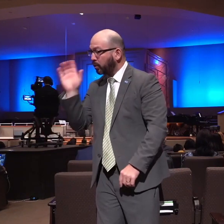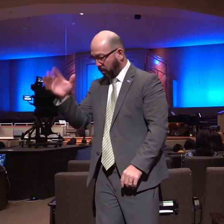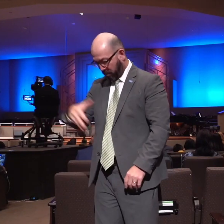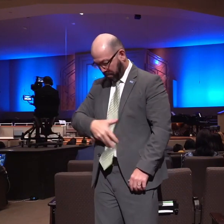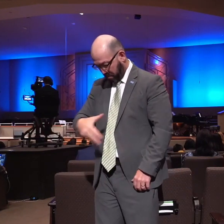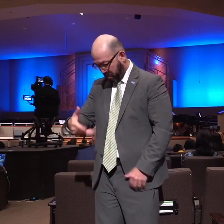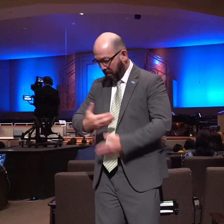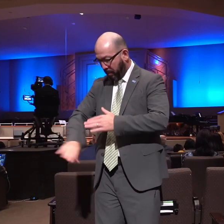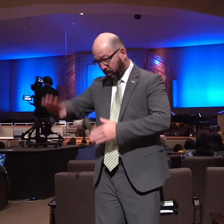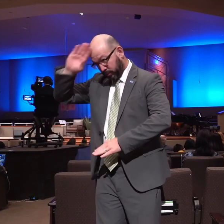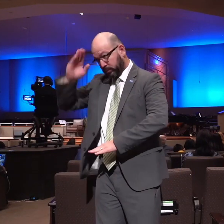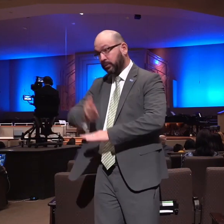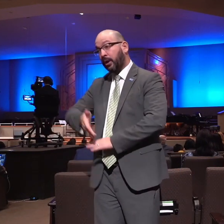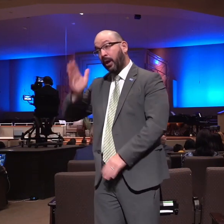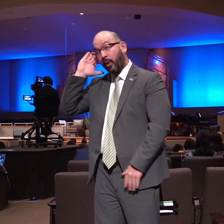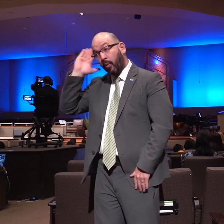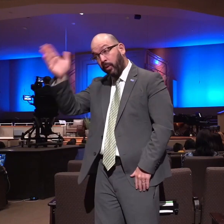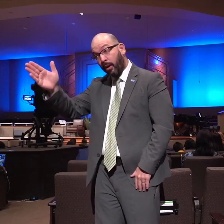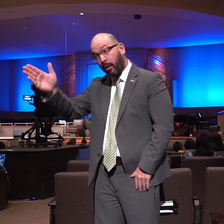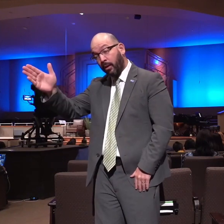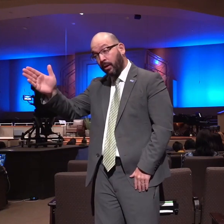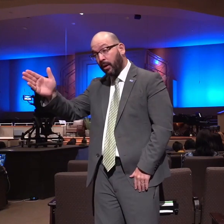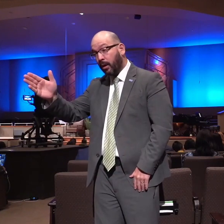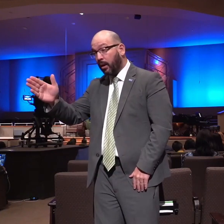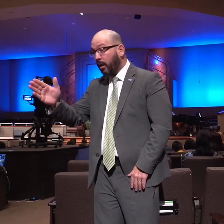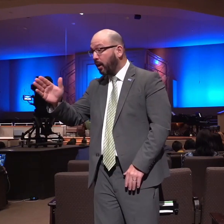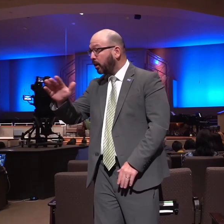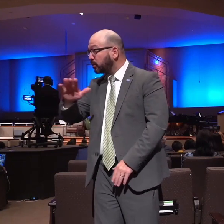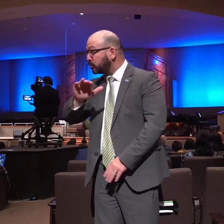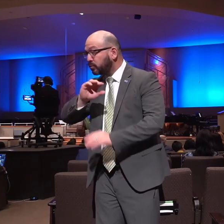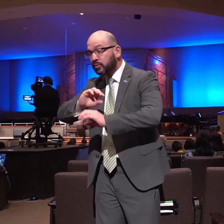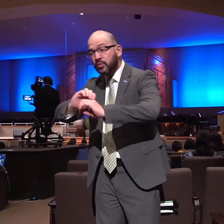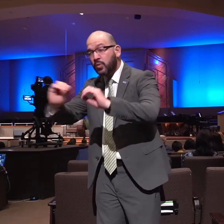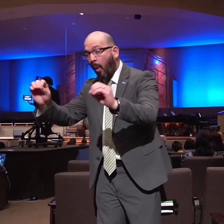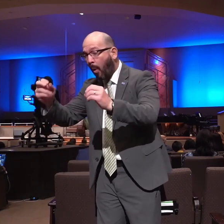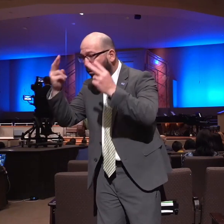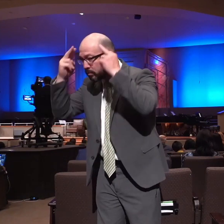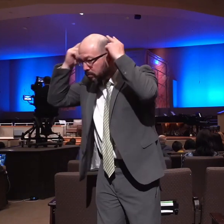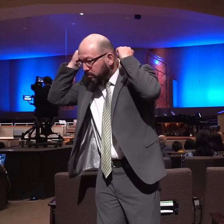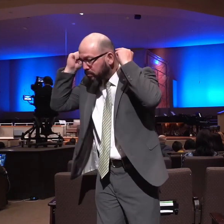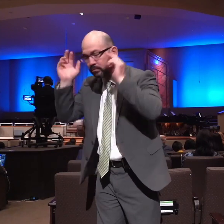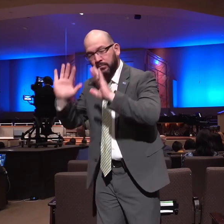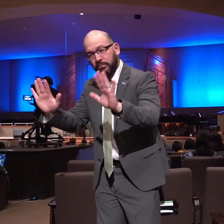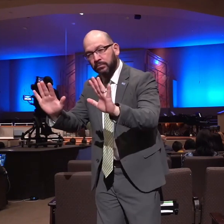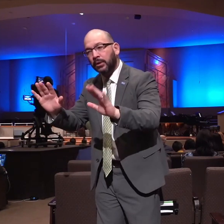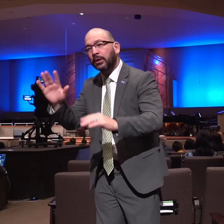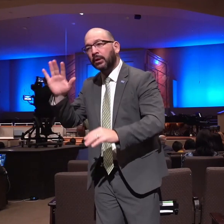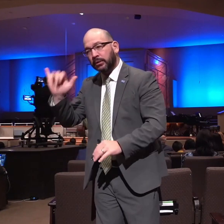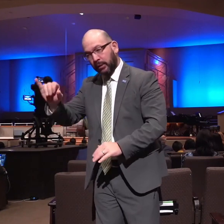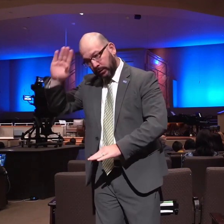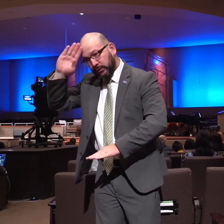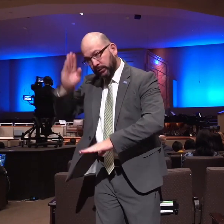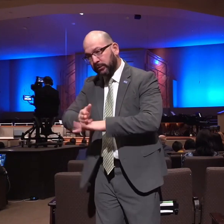bear a son and no razor shall come on his head for the child shall be a Nazarite unto God from the womb